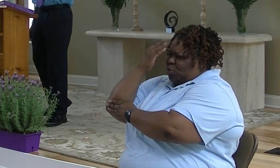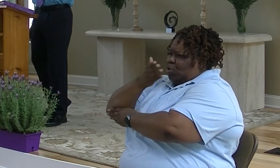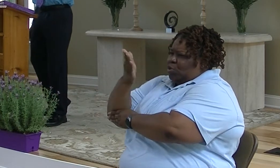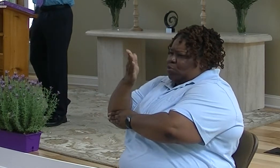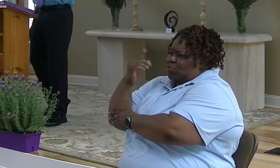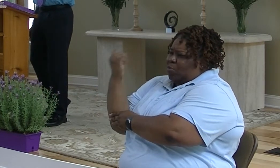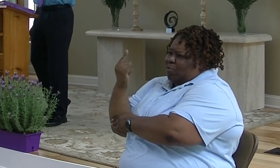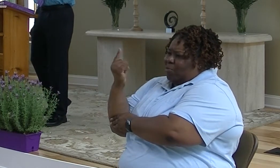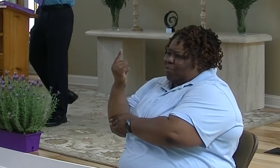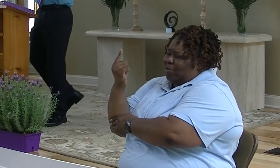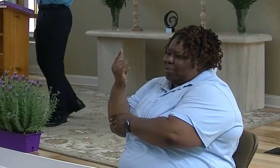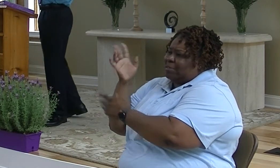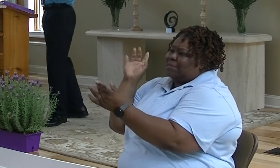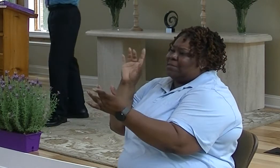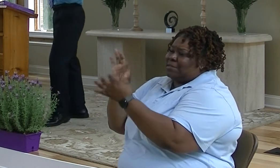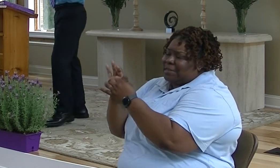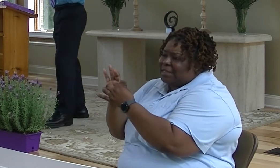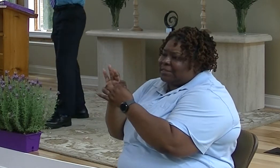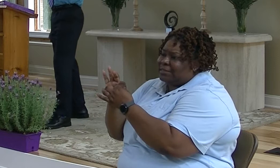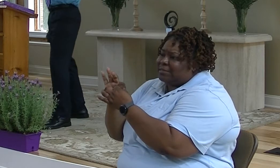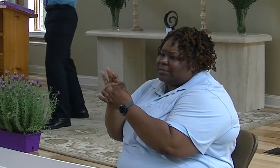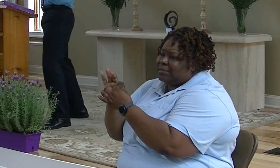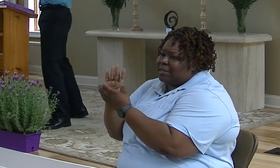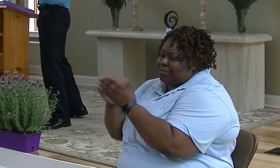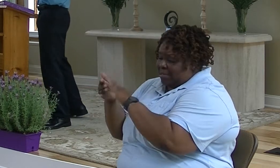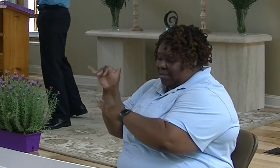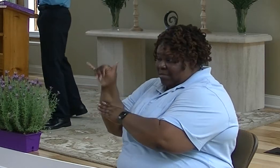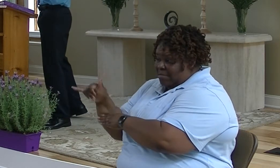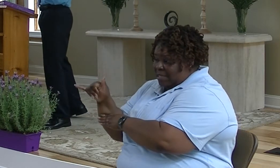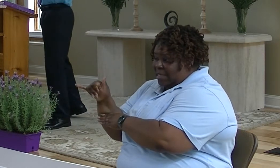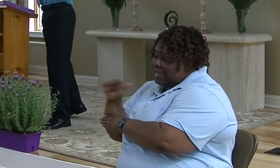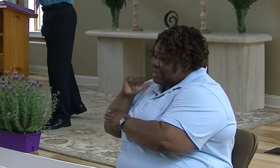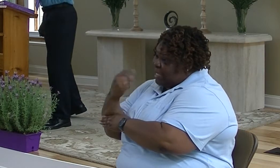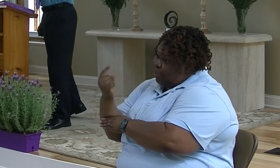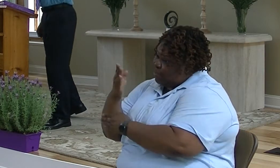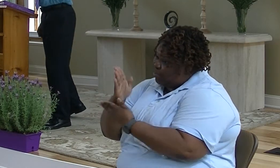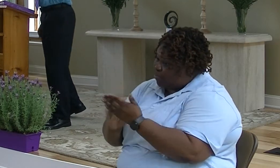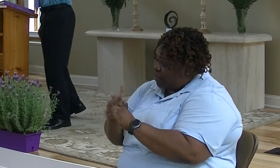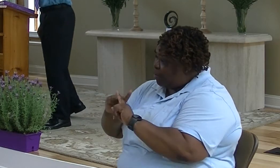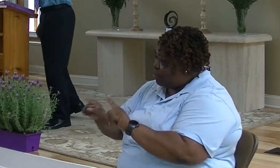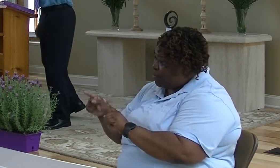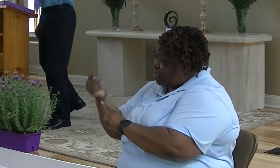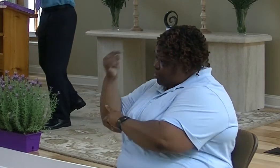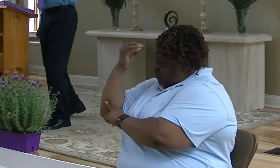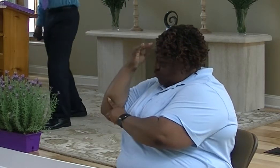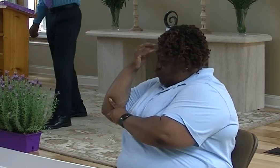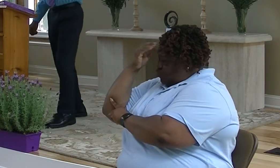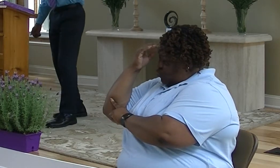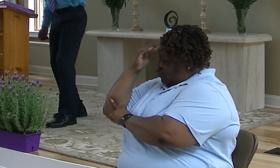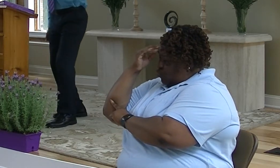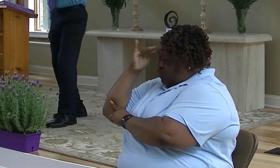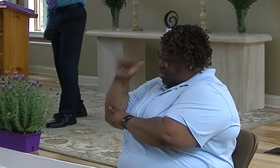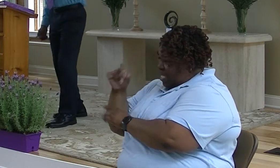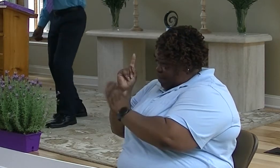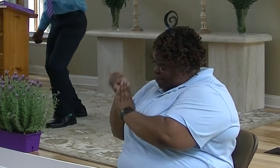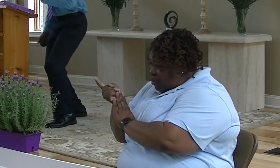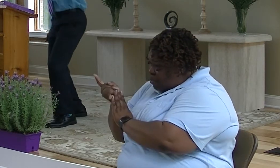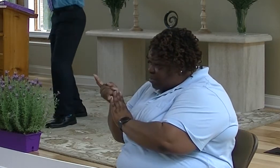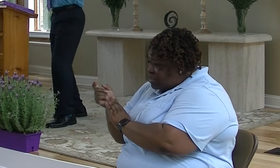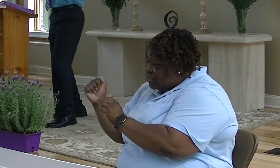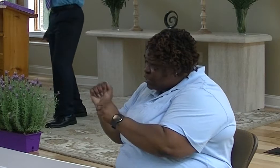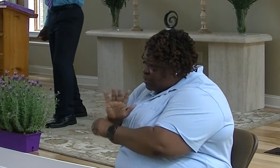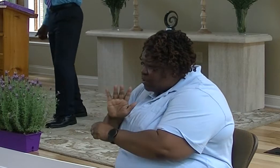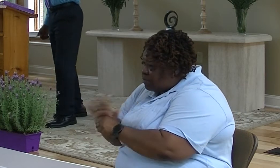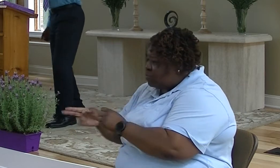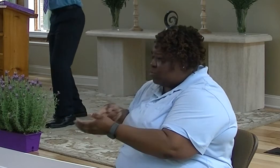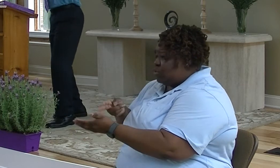it. And I would venture to say that it's not even part of you is already it. The moment it pops into your consciousness, the fullness of the truth of